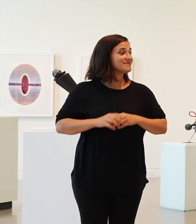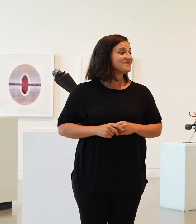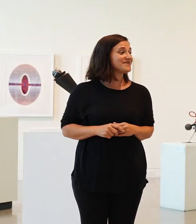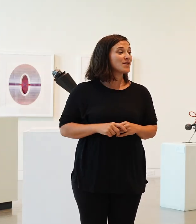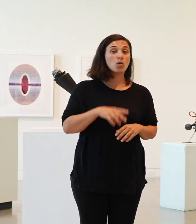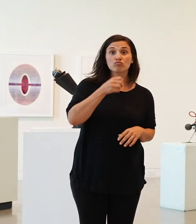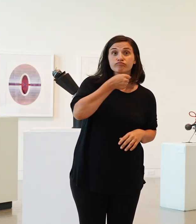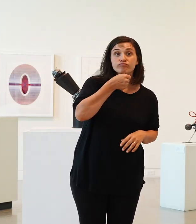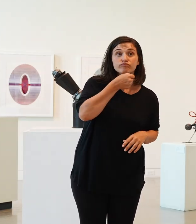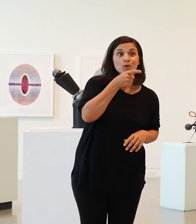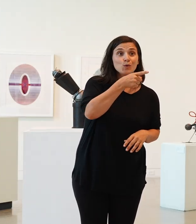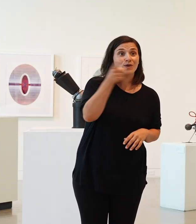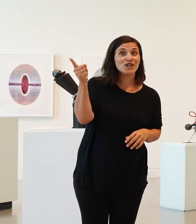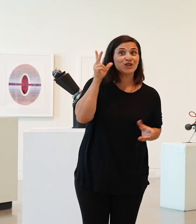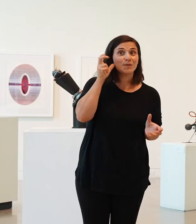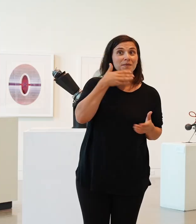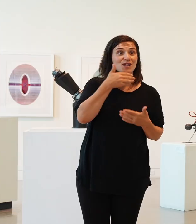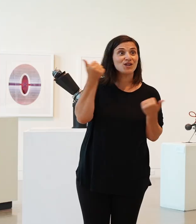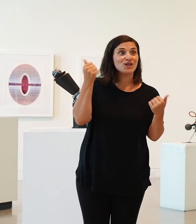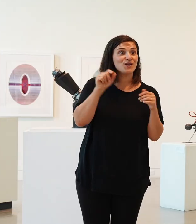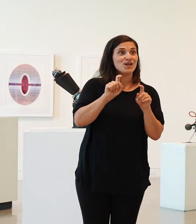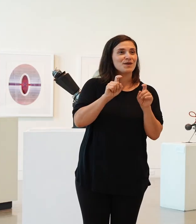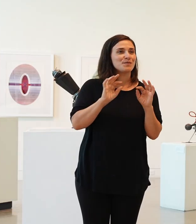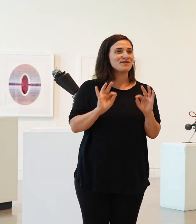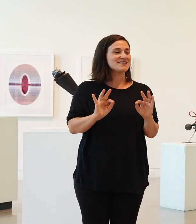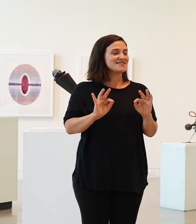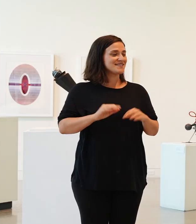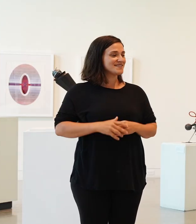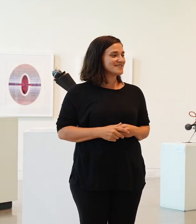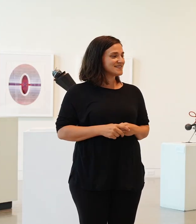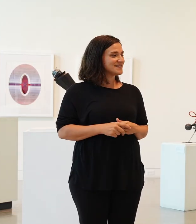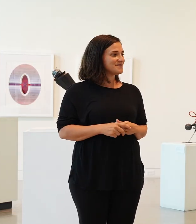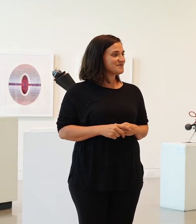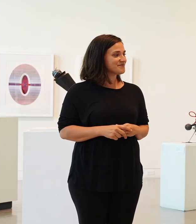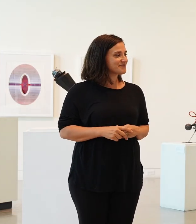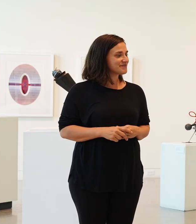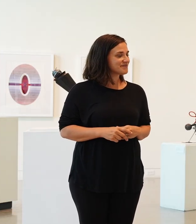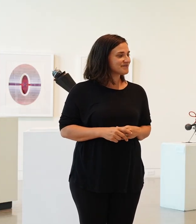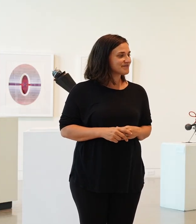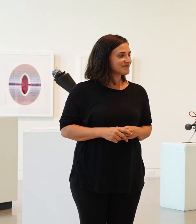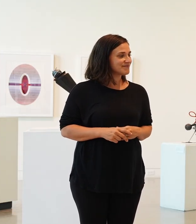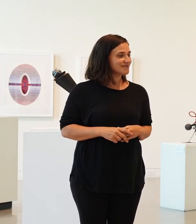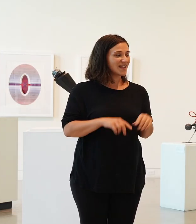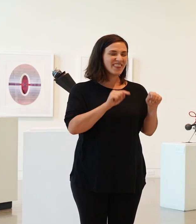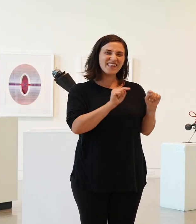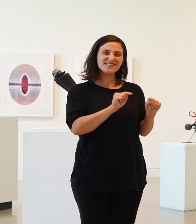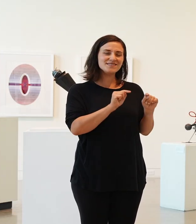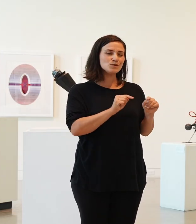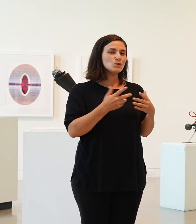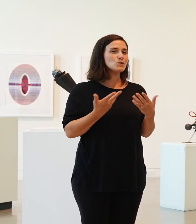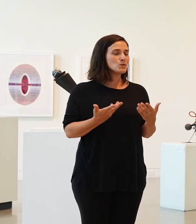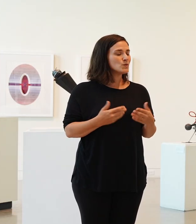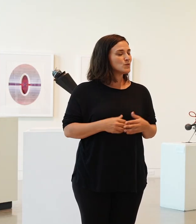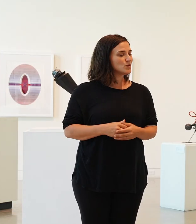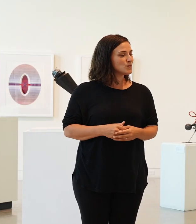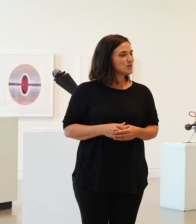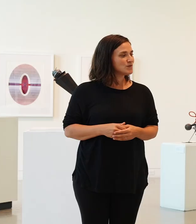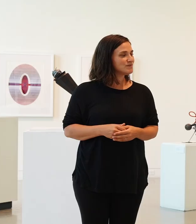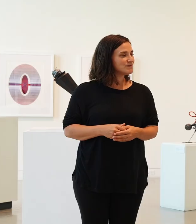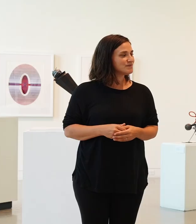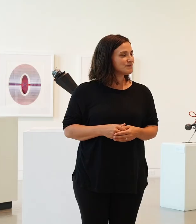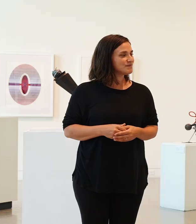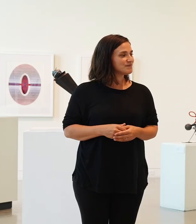Okay, is this one better? Okay, so I, you know, made